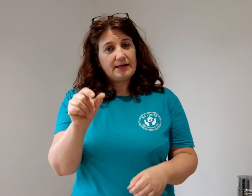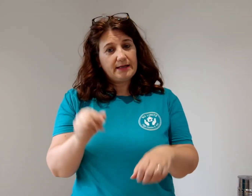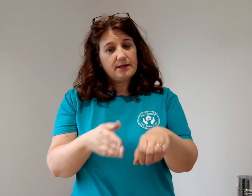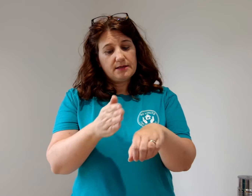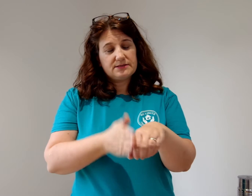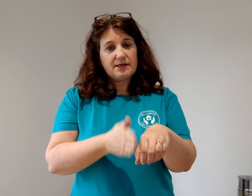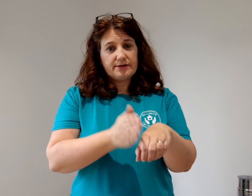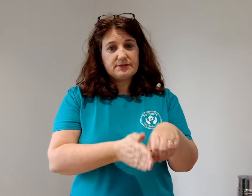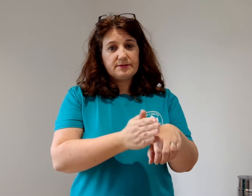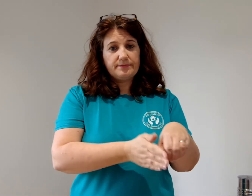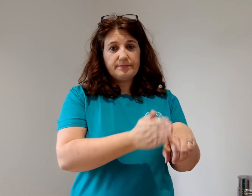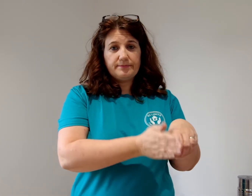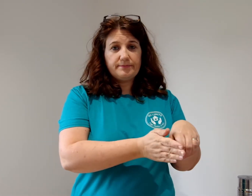thinly slice.